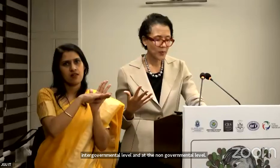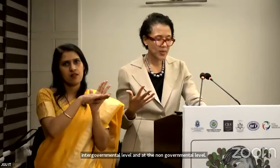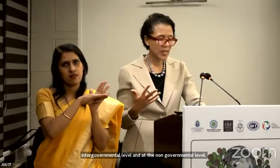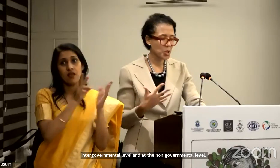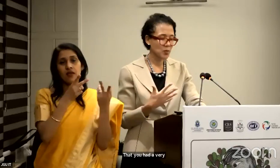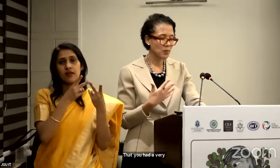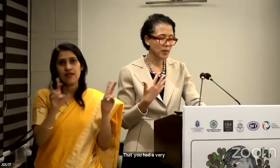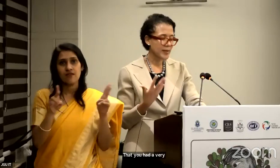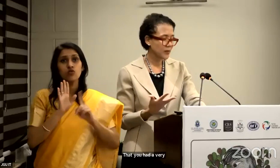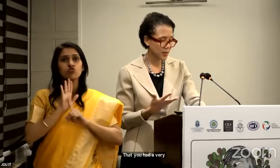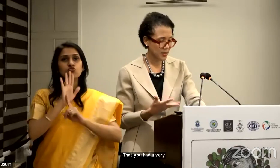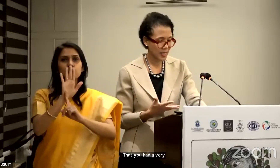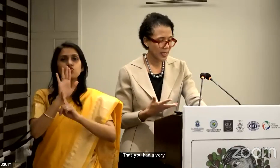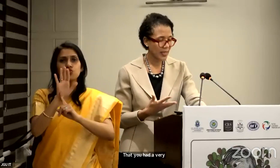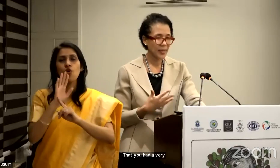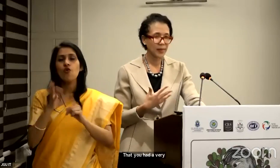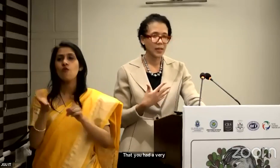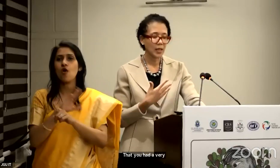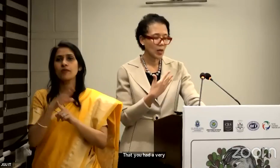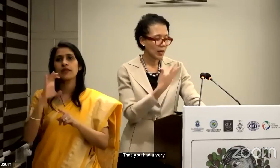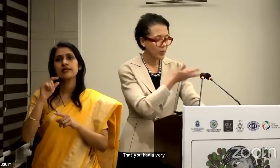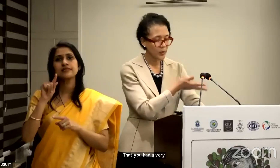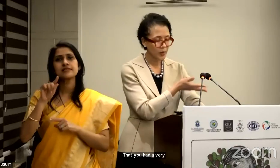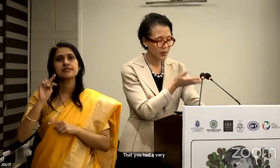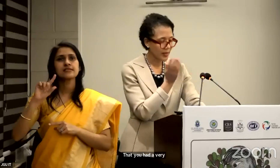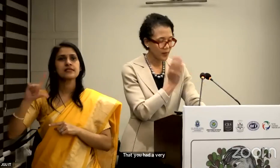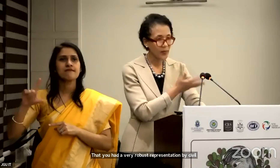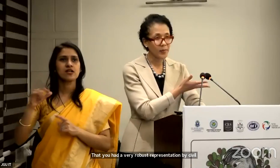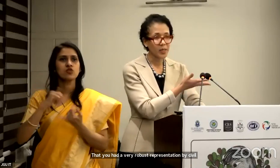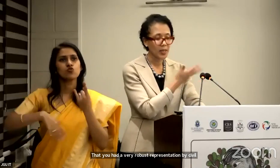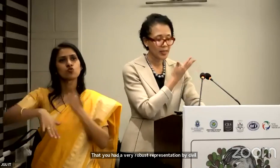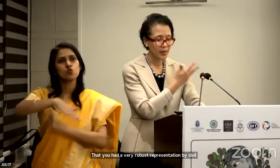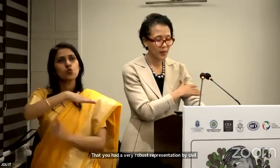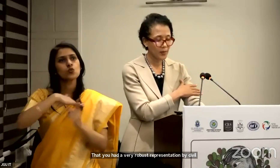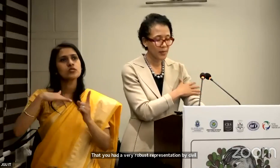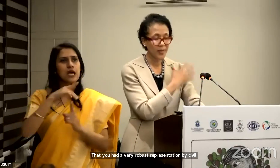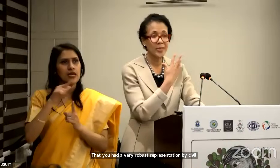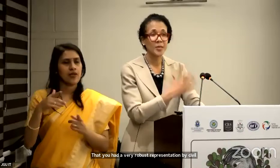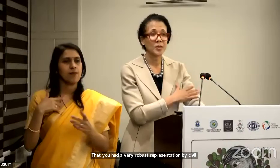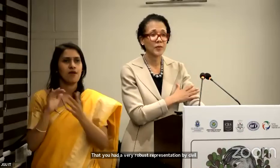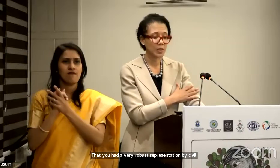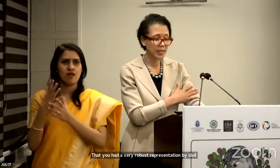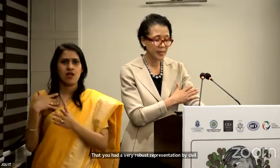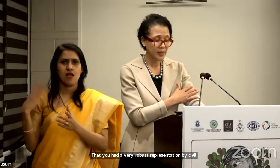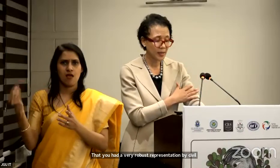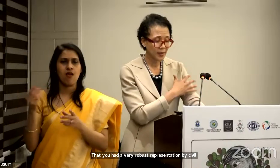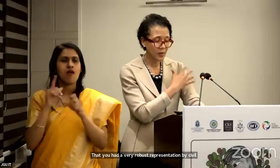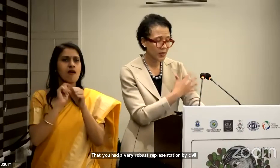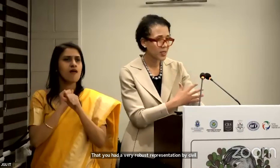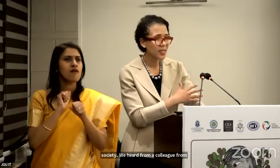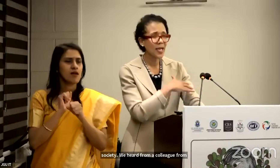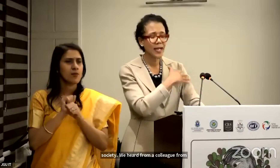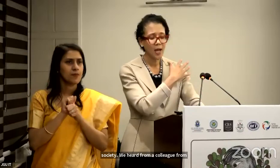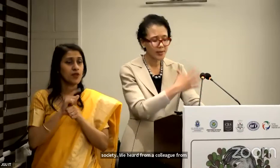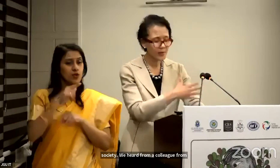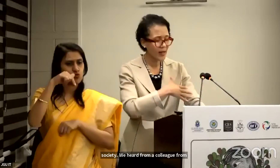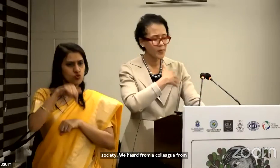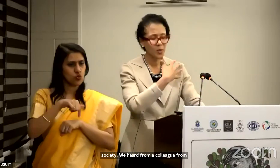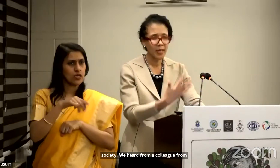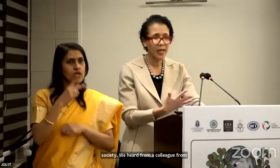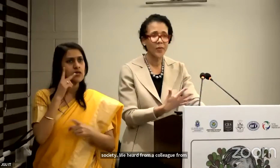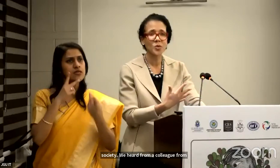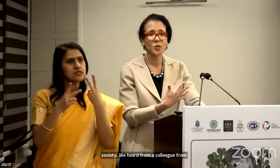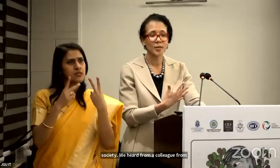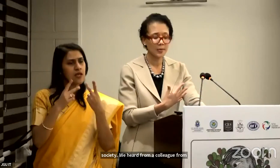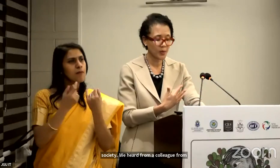robust representation by civil society. We heard from a colleague from Médecins Sans Frontières earlier today, Oxfam,